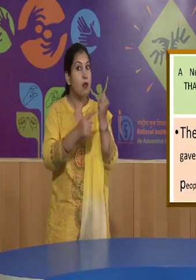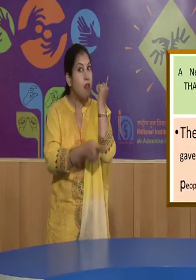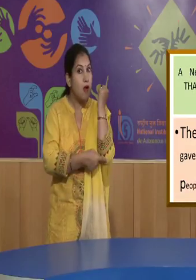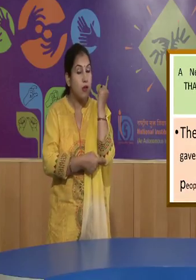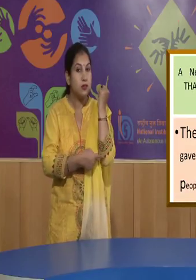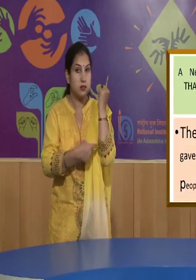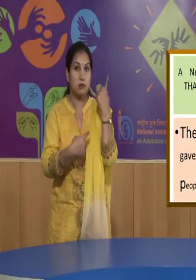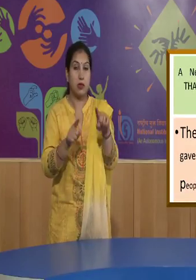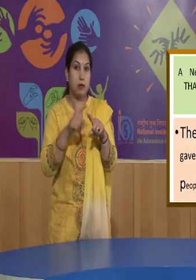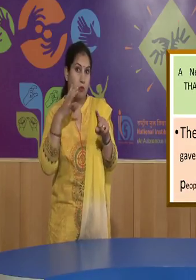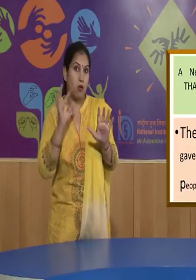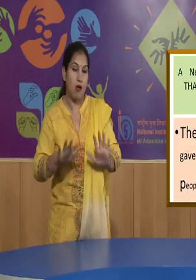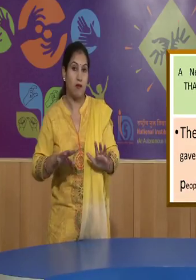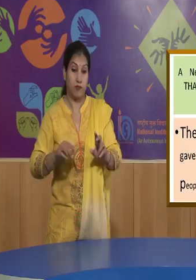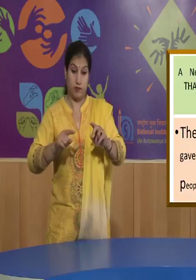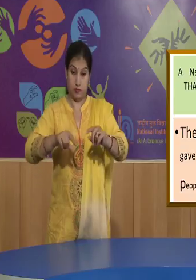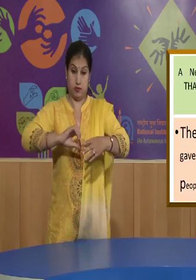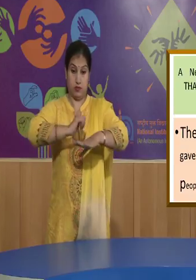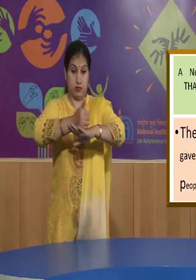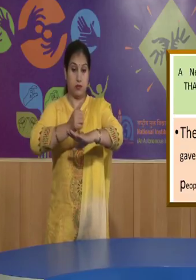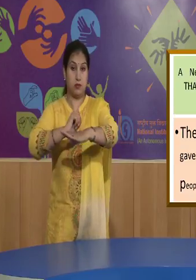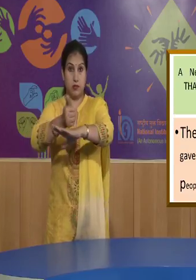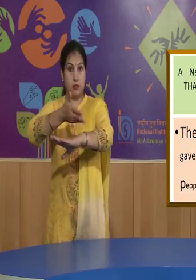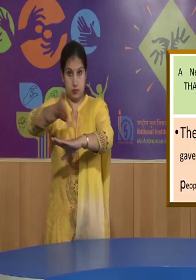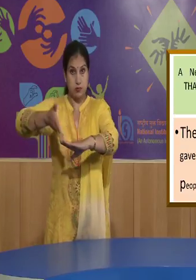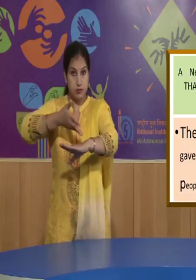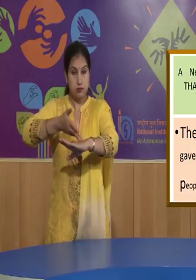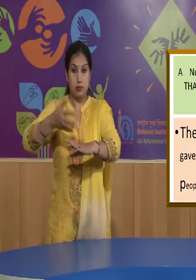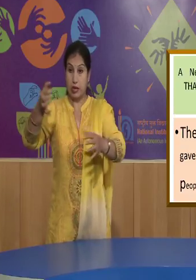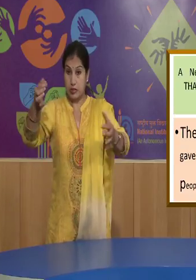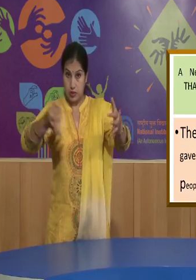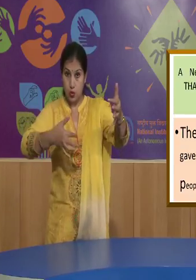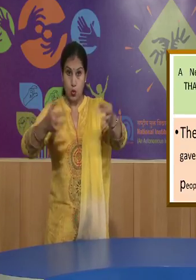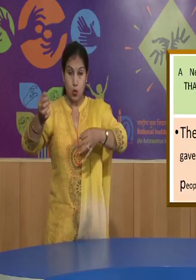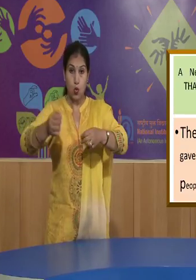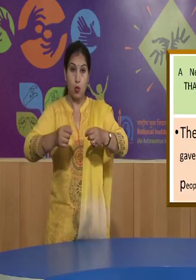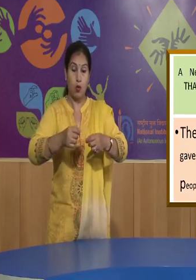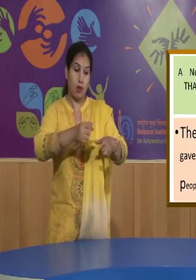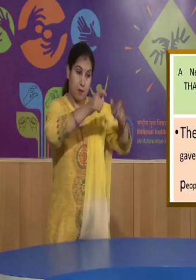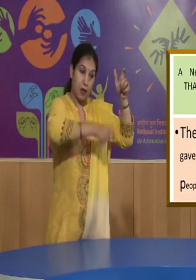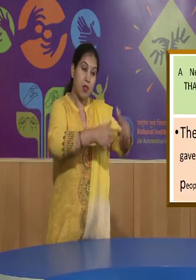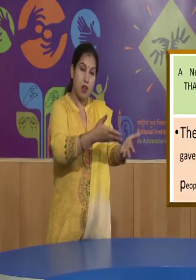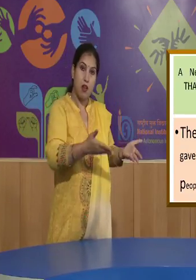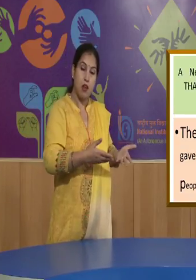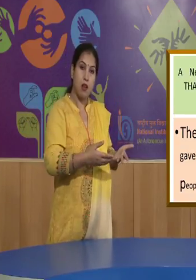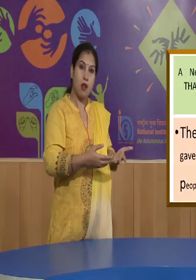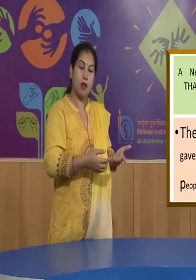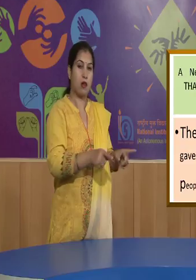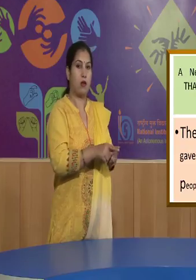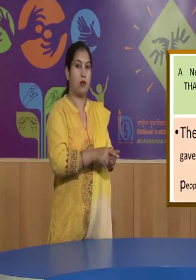Last but not the least, the Industrial Revolution gave birth to a new class of people